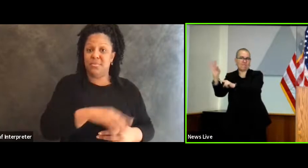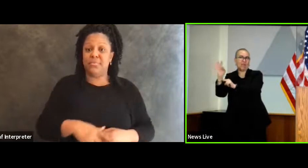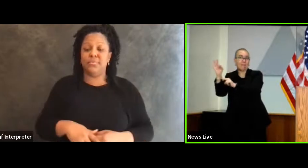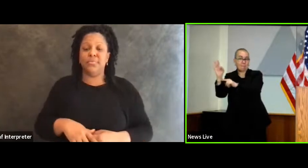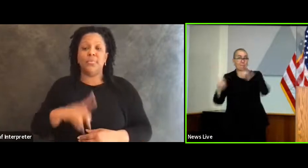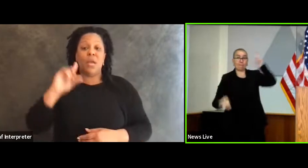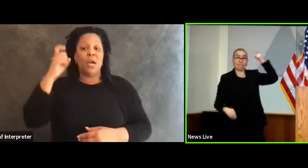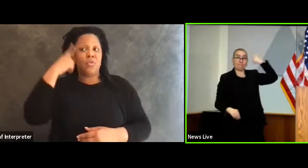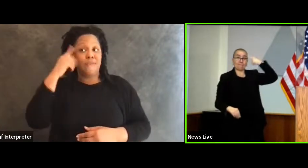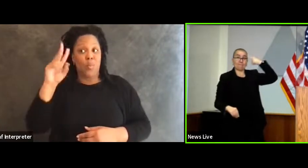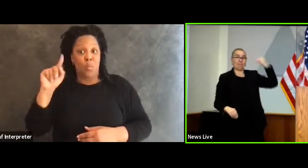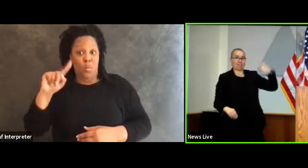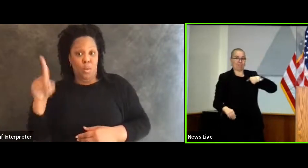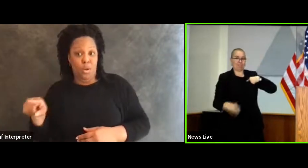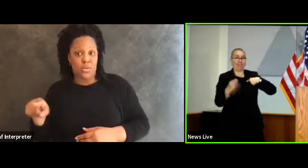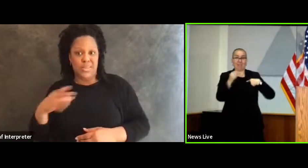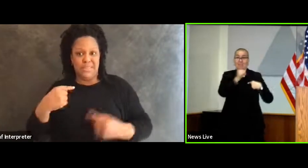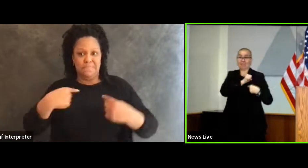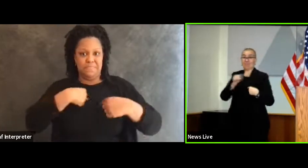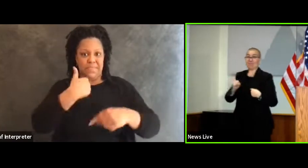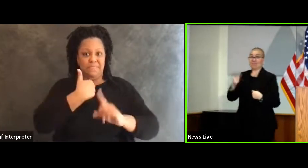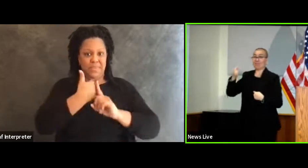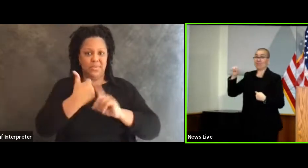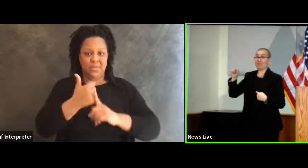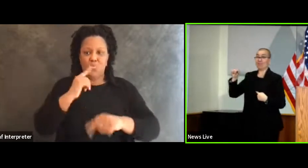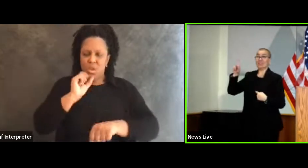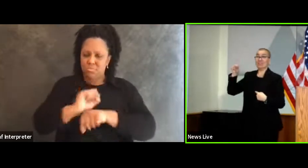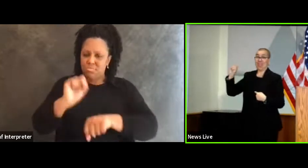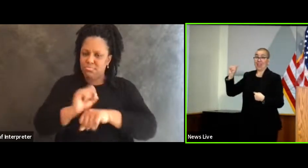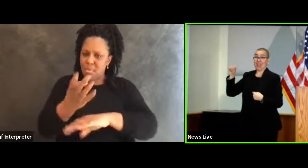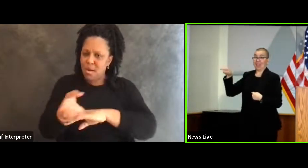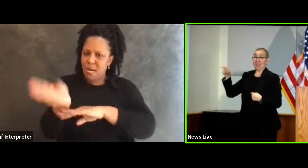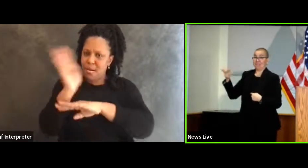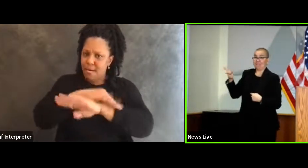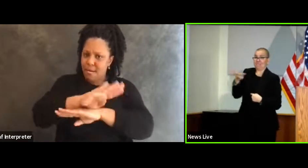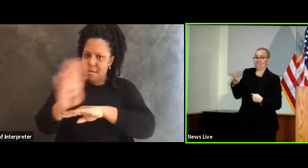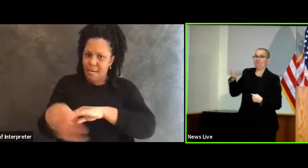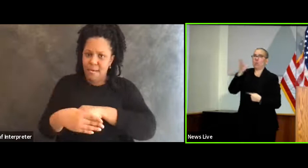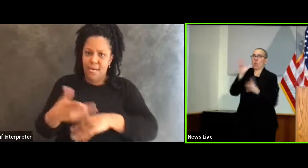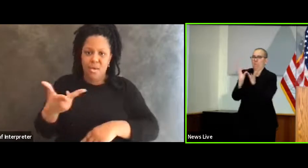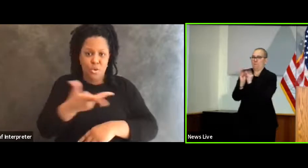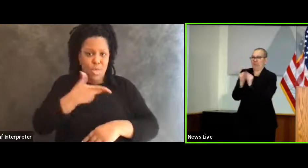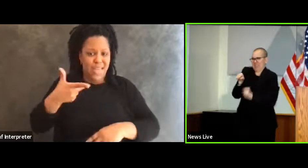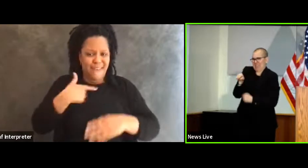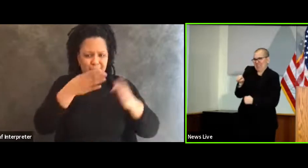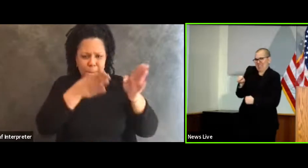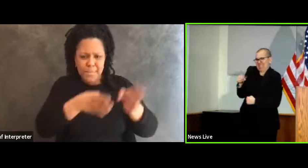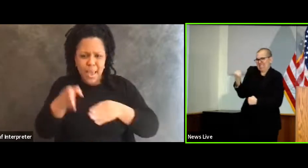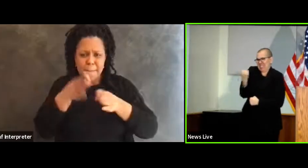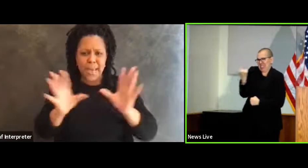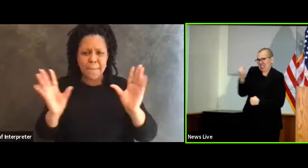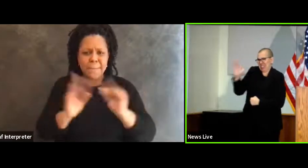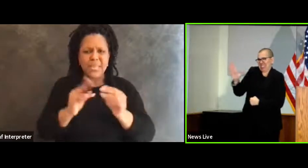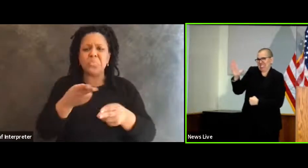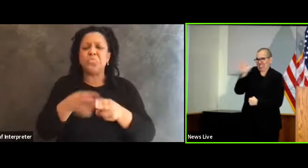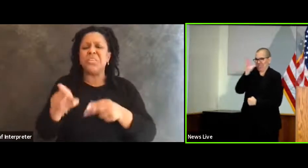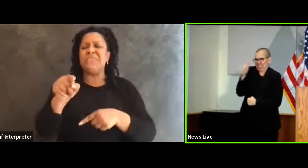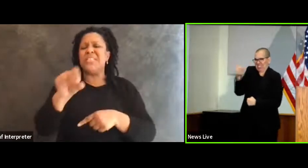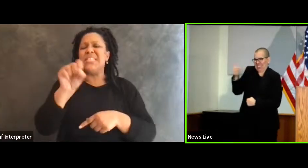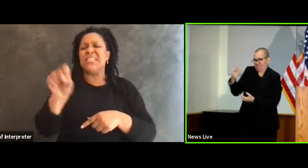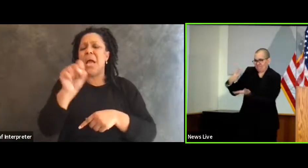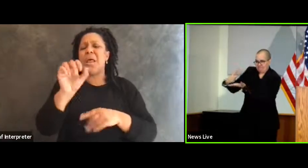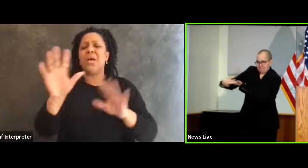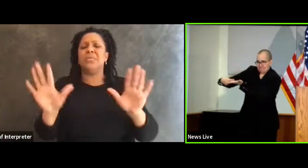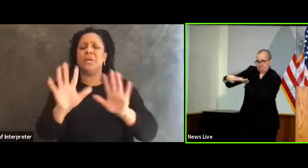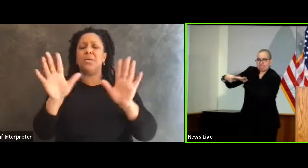Senator Gazelka and I already have plans to meet at least briefly Saturday and Sunday to check in, and hopefully we're going to start